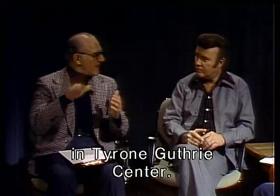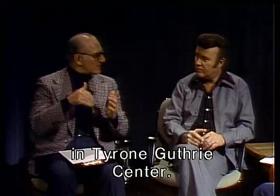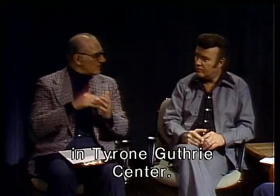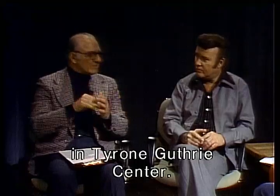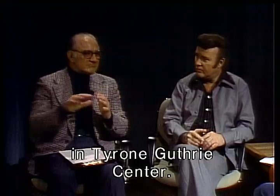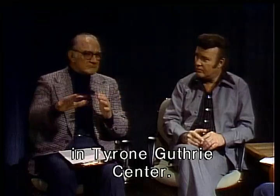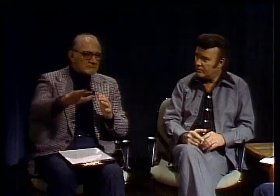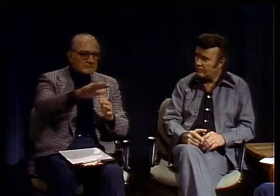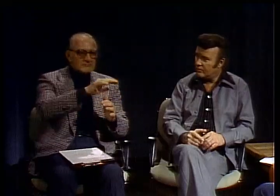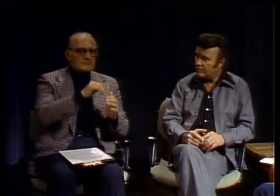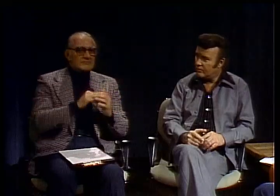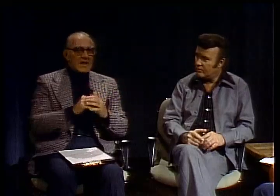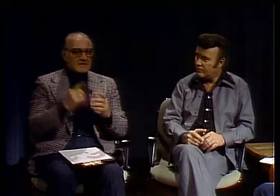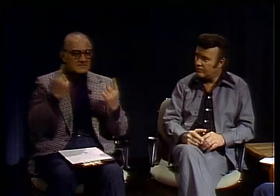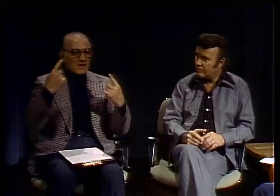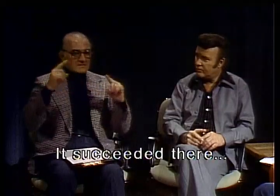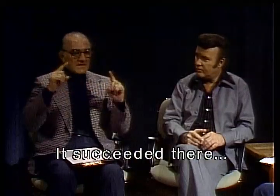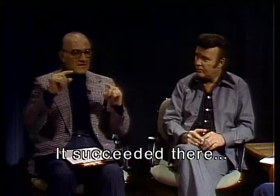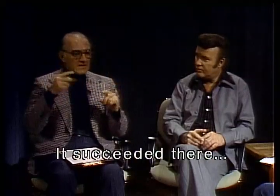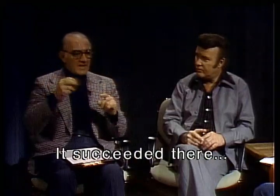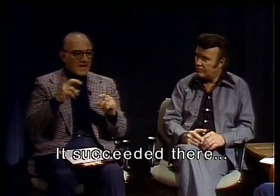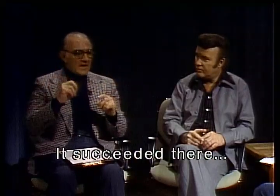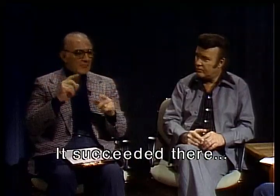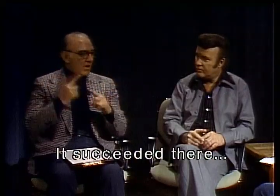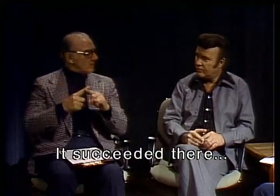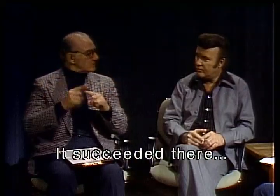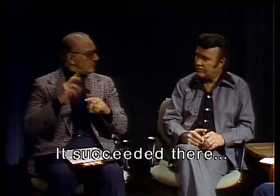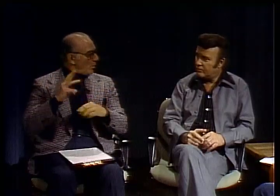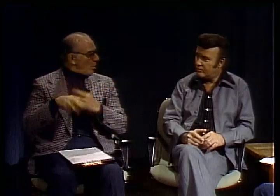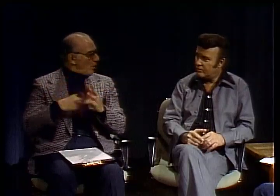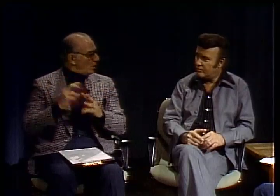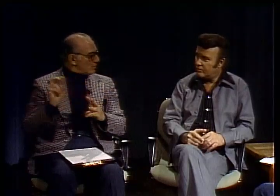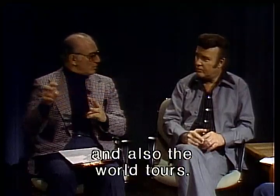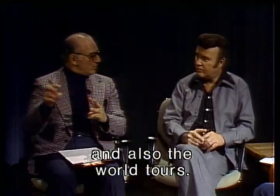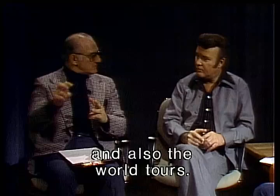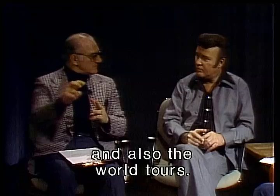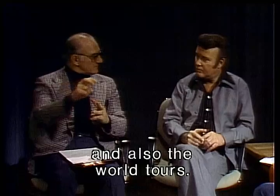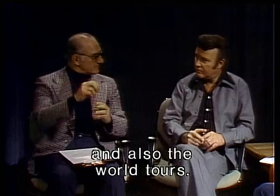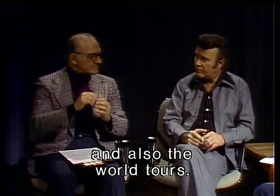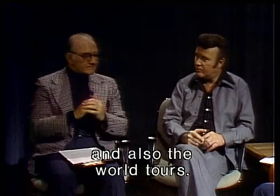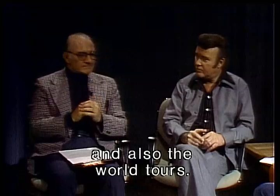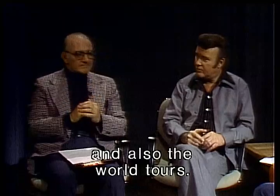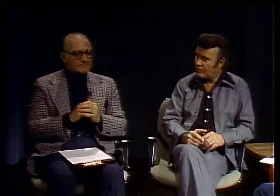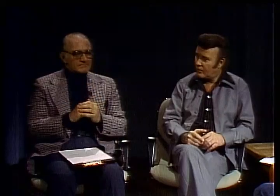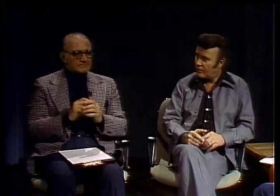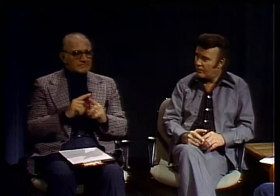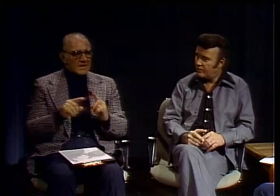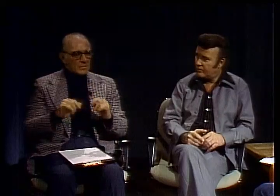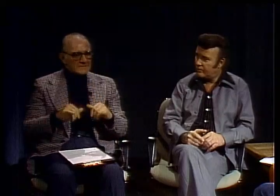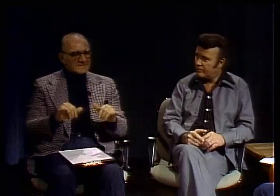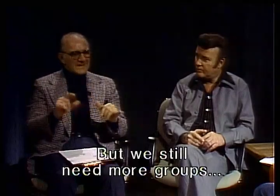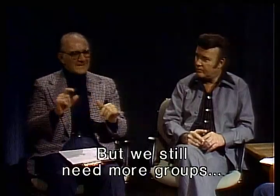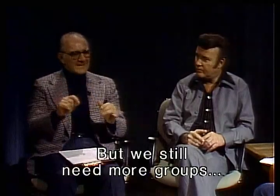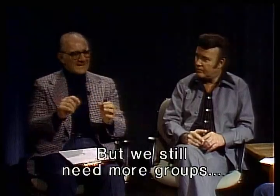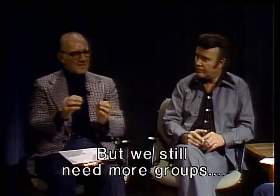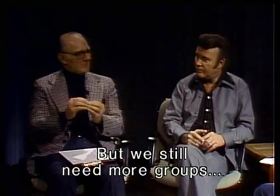Center, and succeeded there, plus a world tour. But we still need